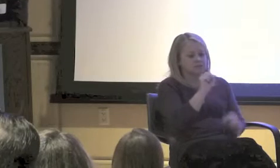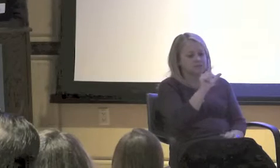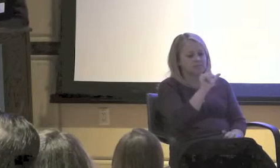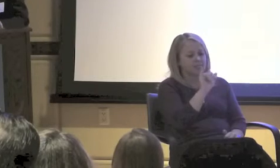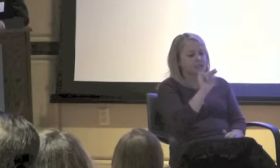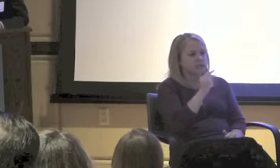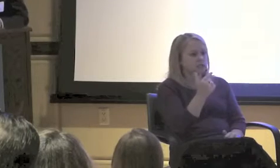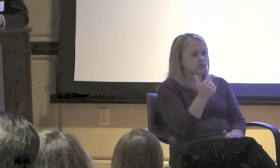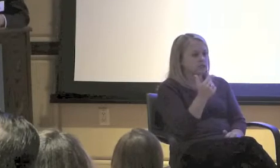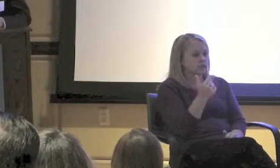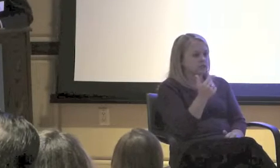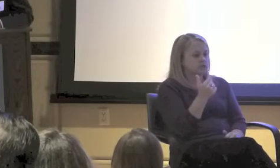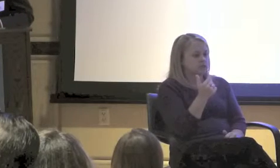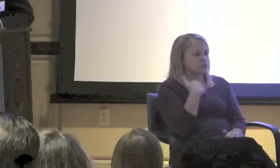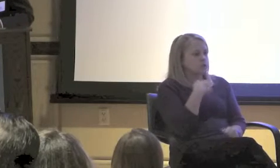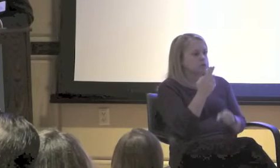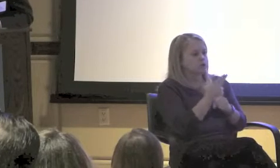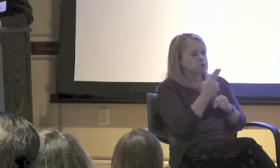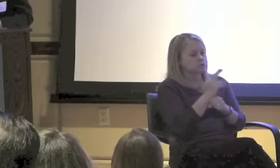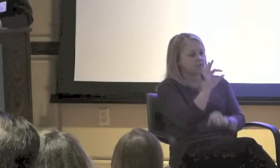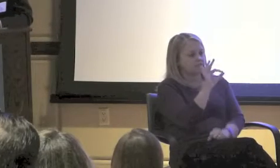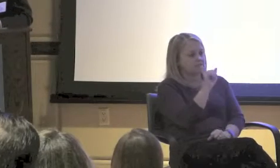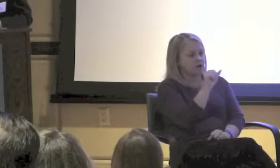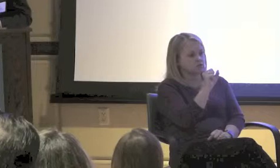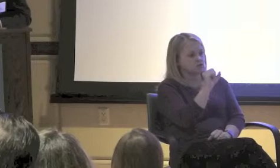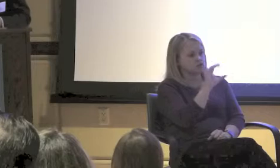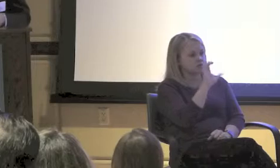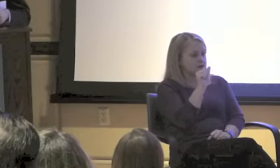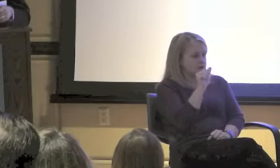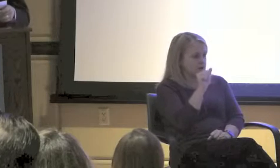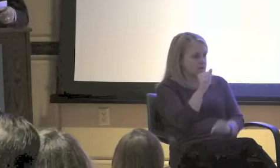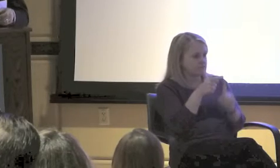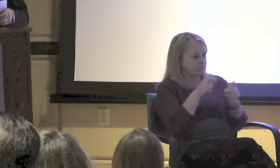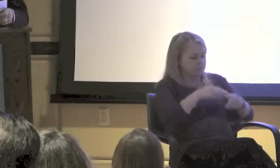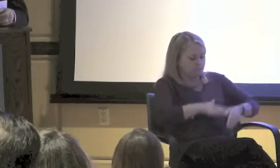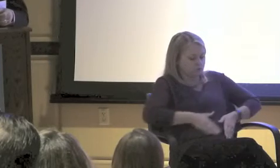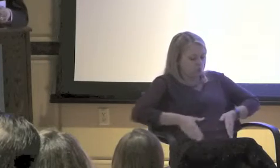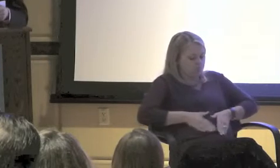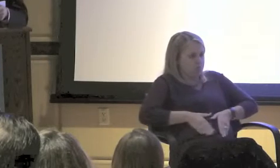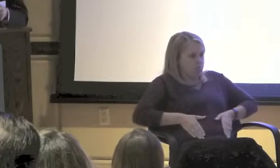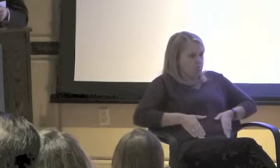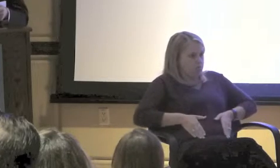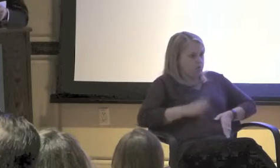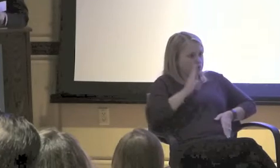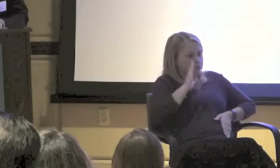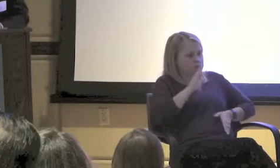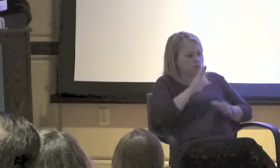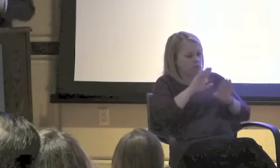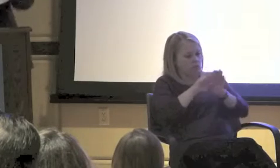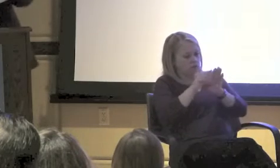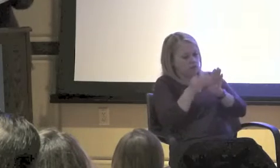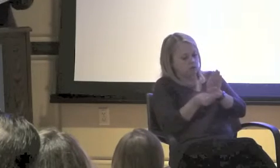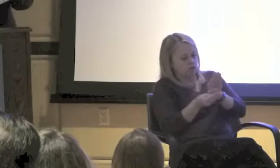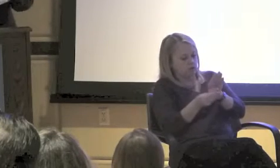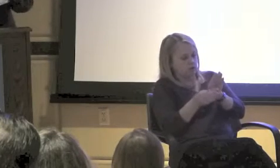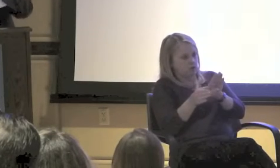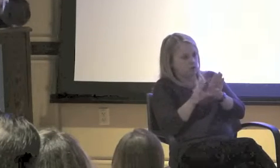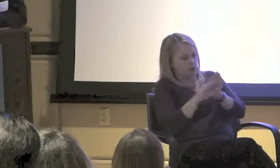of the fascia or connective tissue from the abdominal wall, wrap it around the bladder neck, and cinch it up to